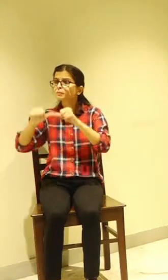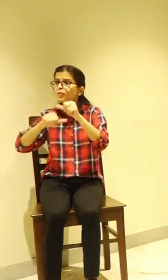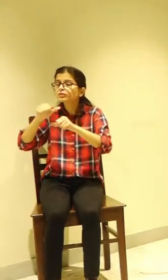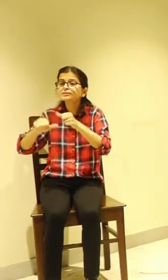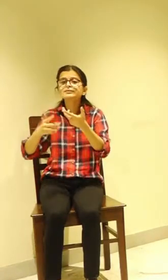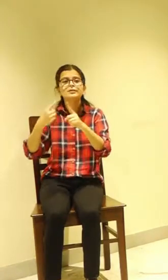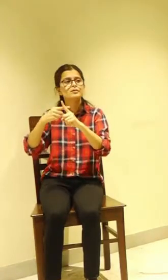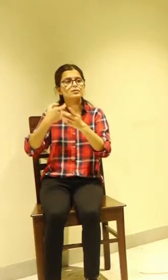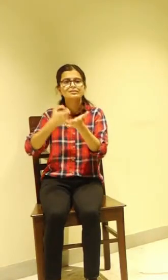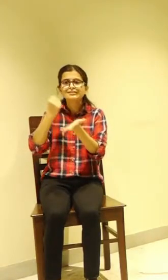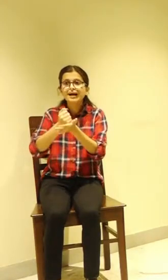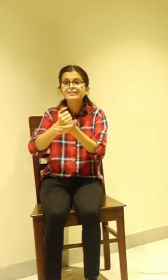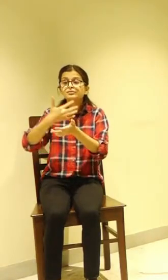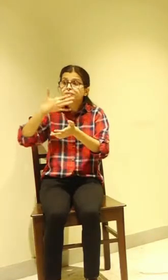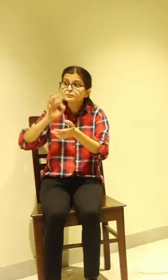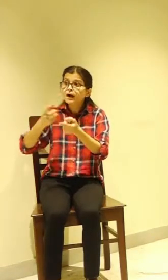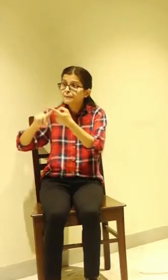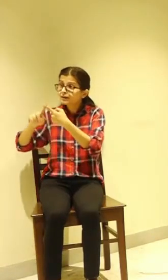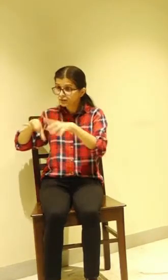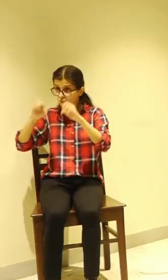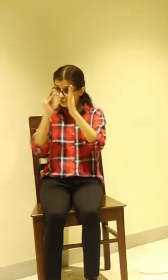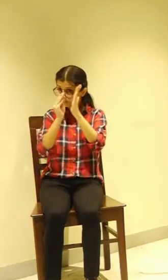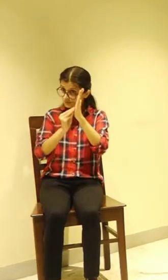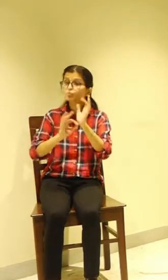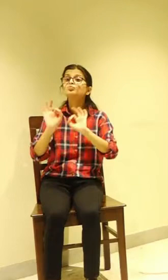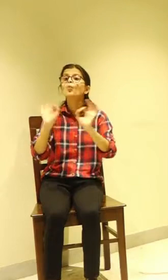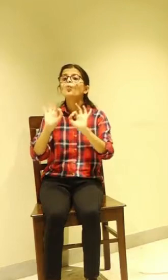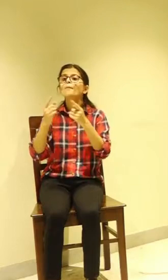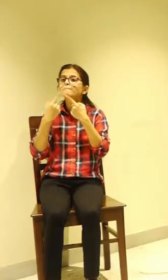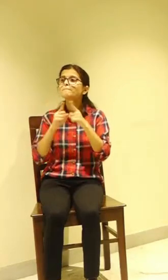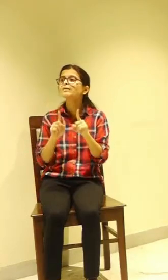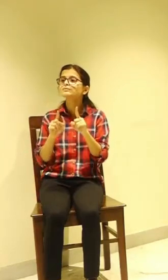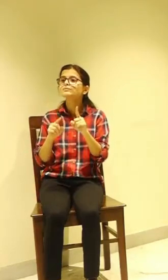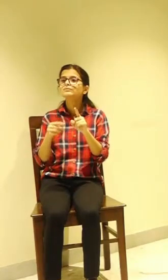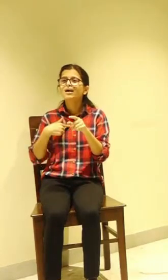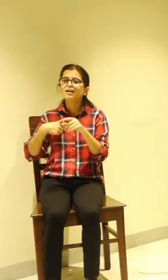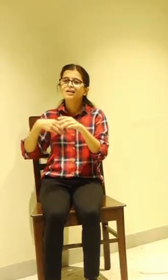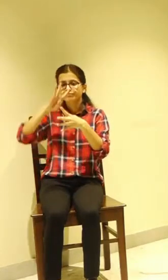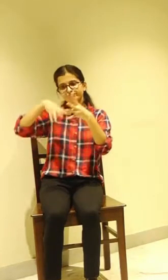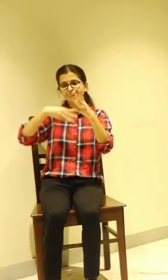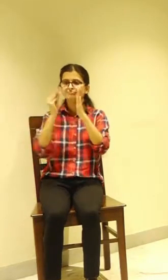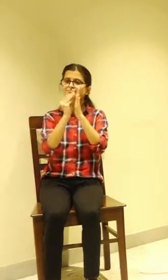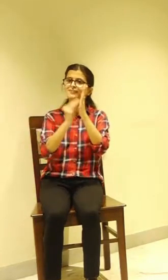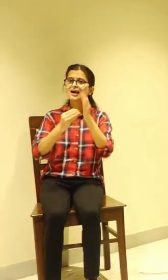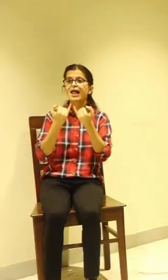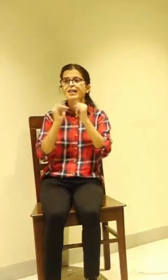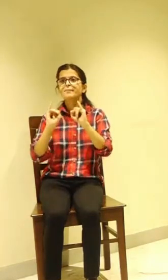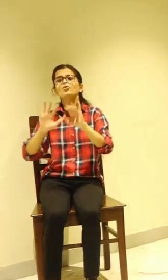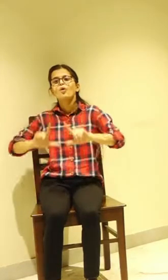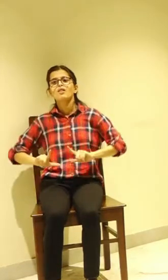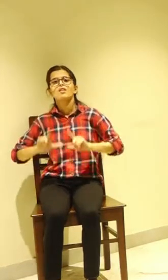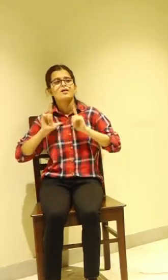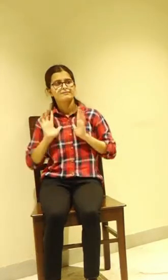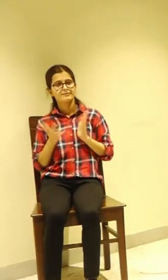are rights not textually present in the constitution but which can be brought within the framework of liberty or life.